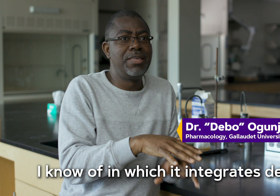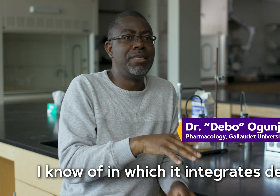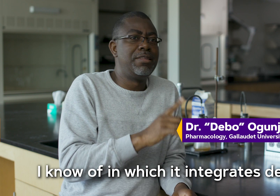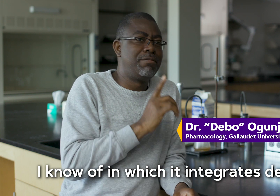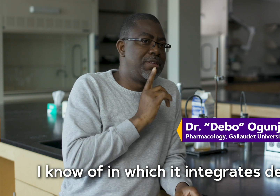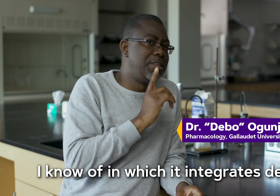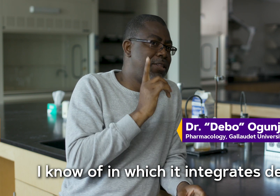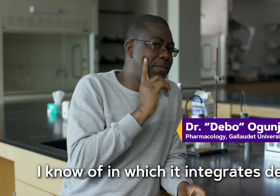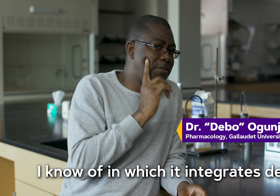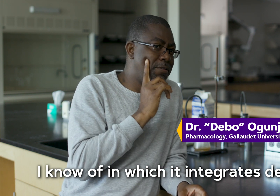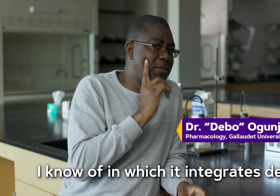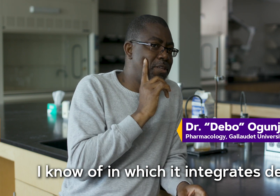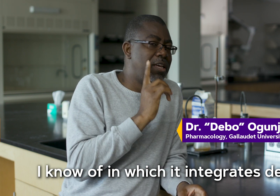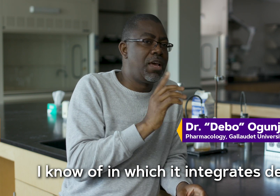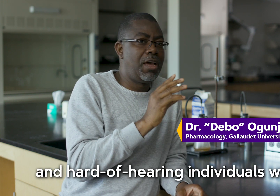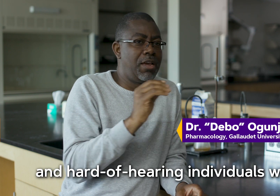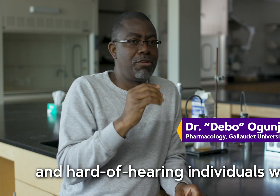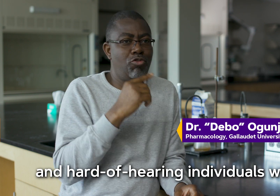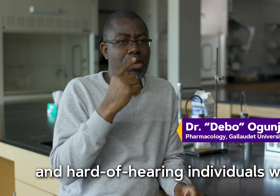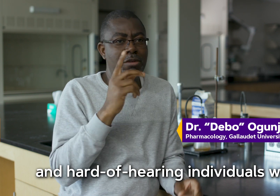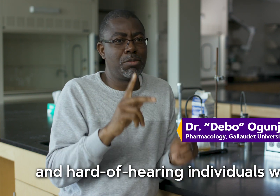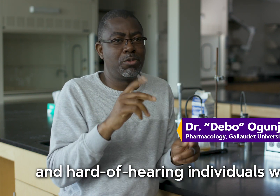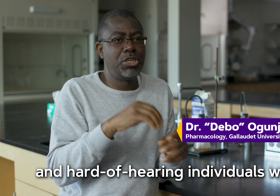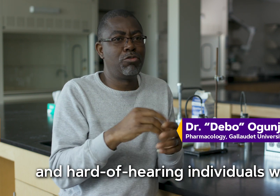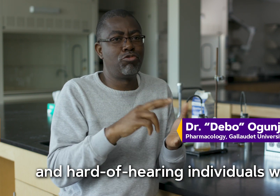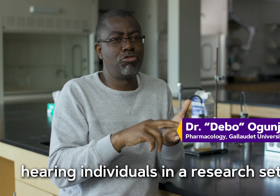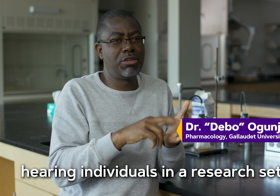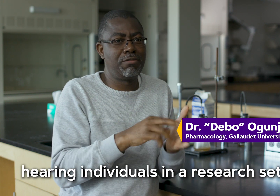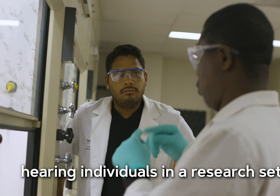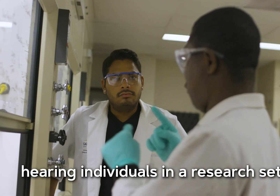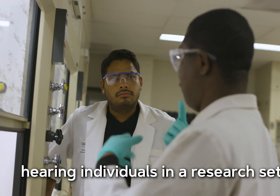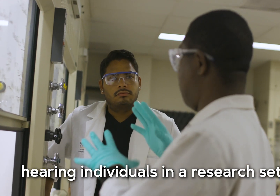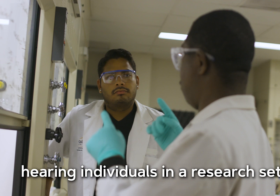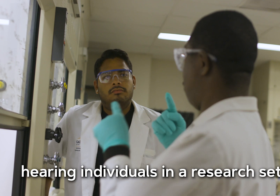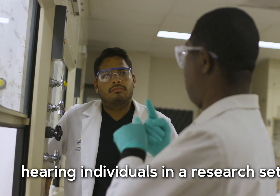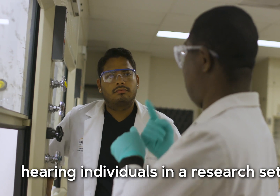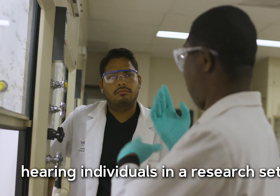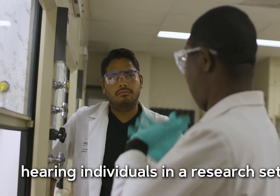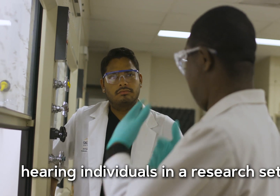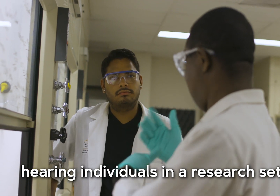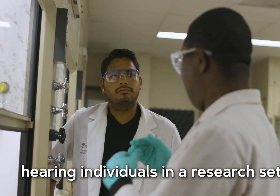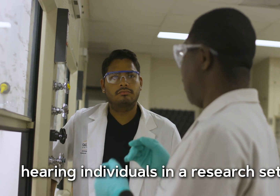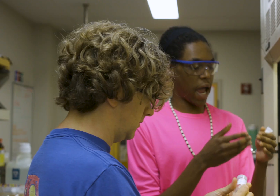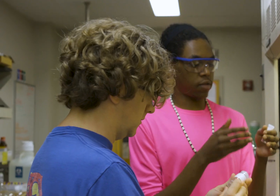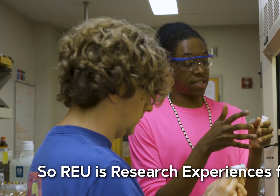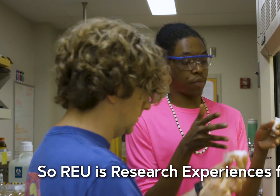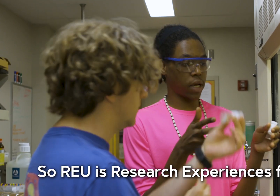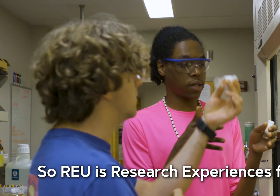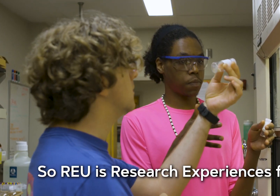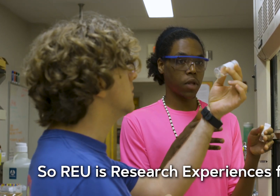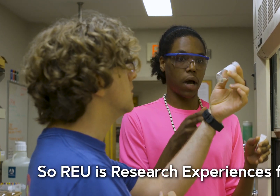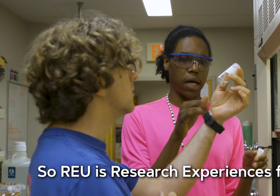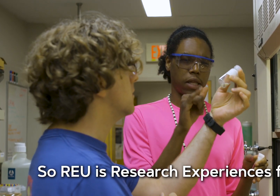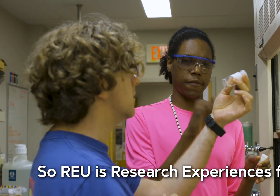of in which it integrates deaf and hard of hearing individuals with hearing individuals in a research setting. So